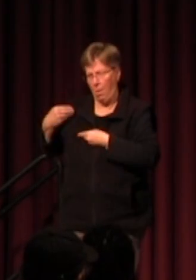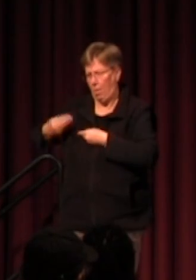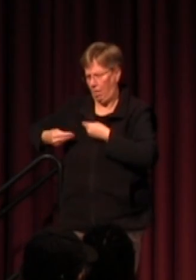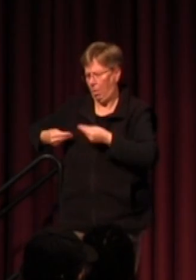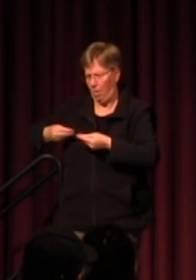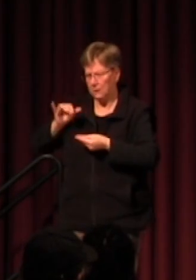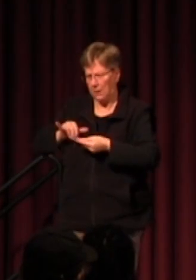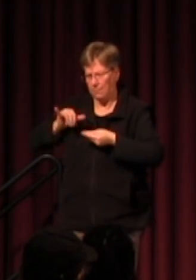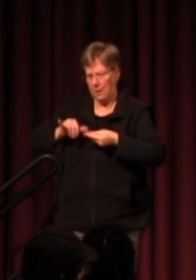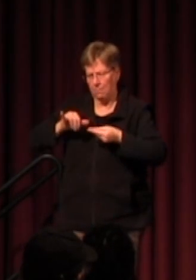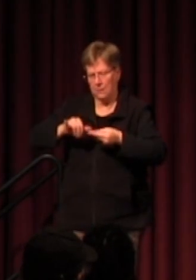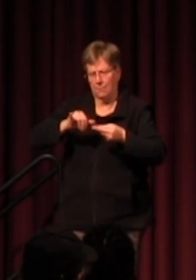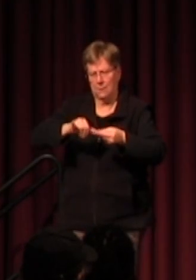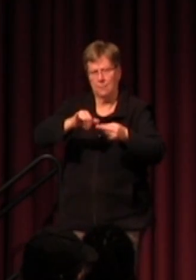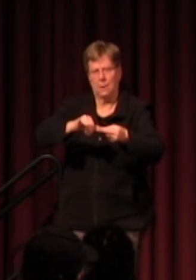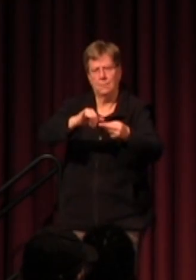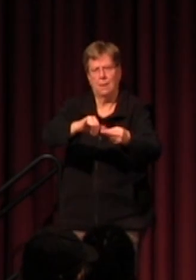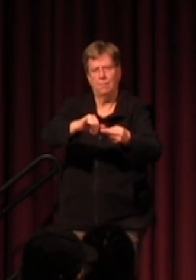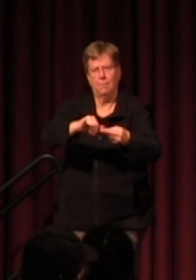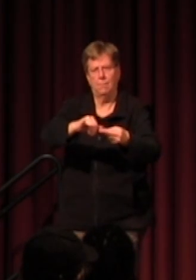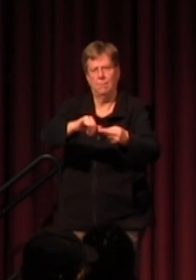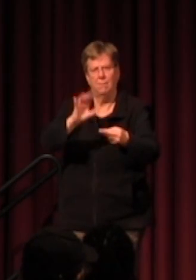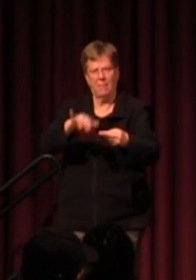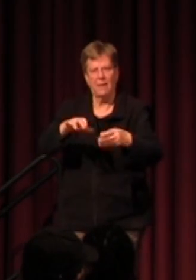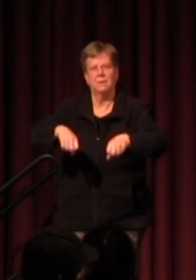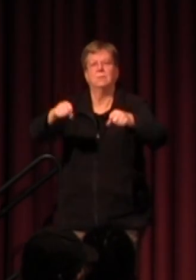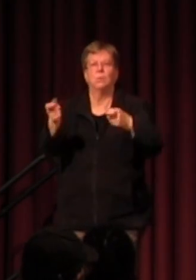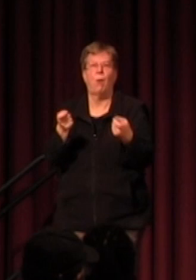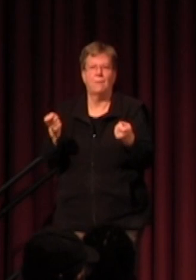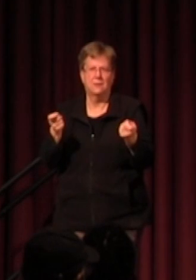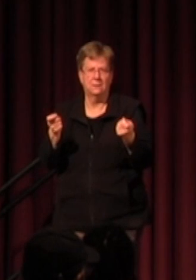That's not predominance, that's dominance.